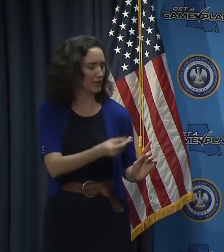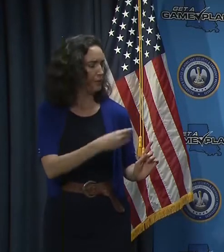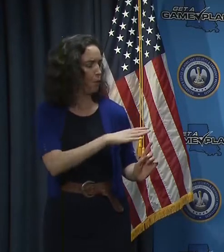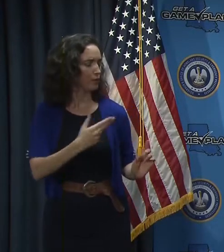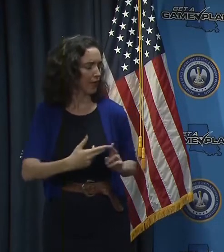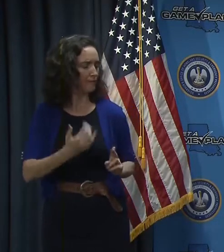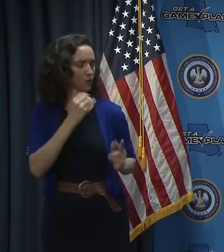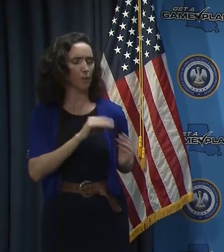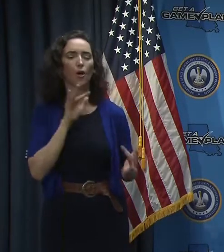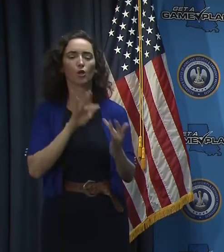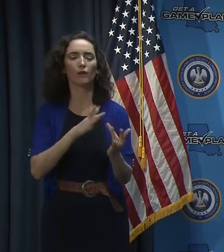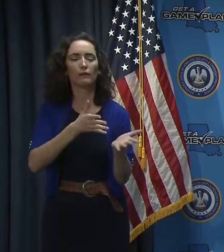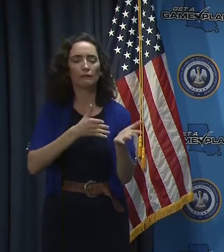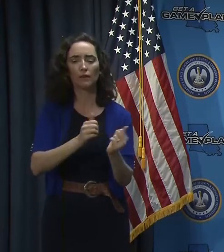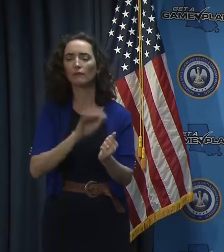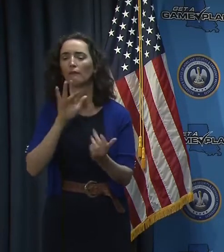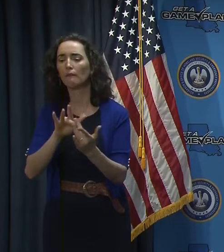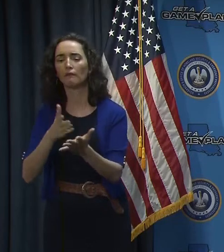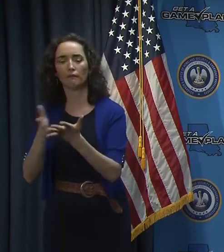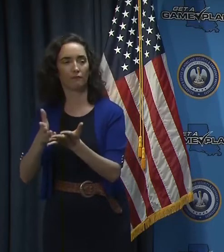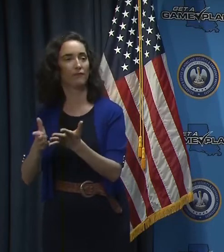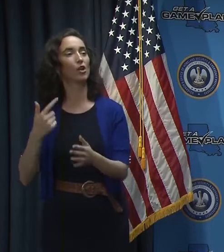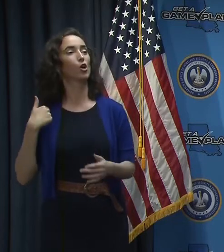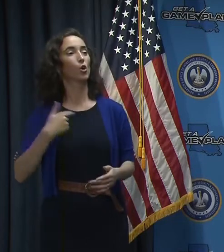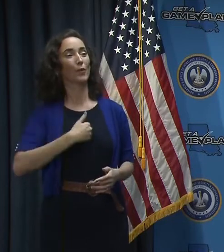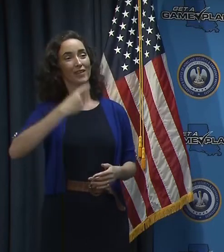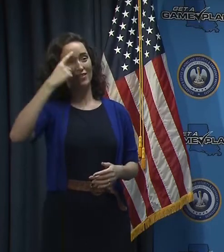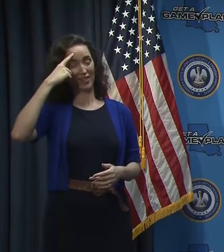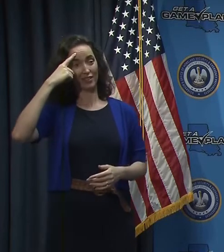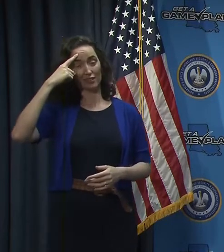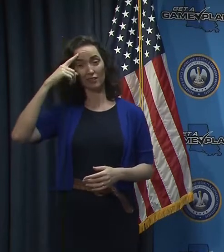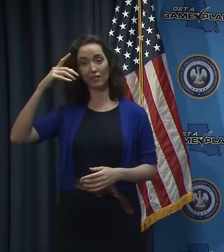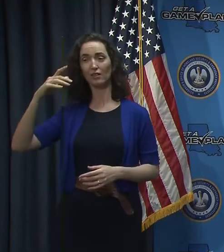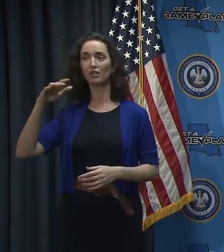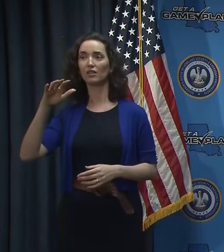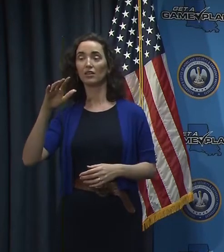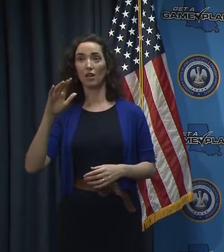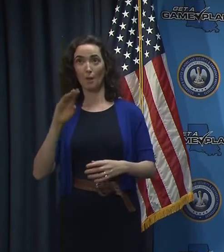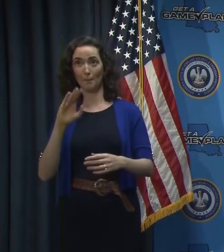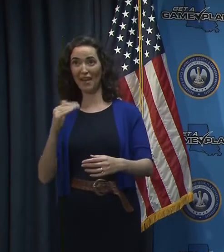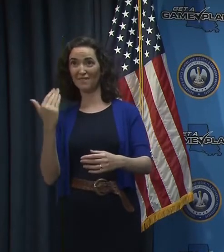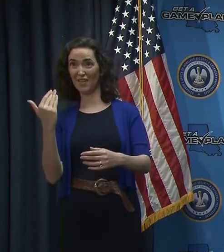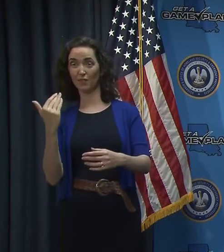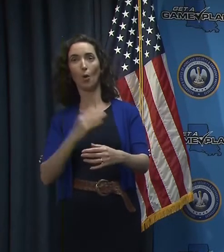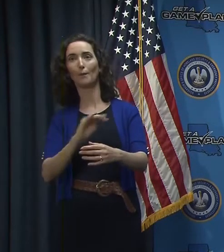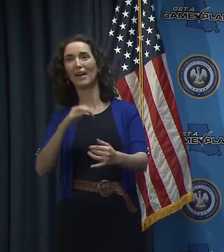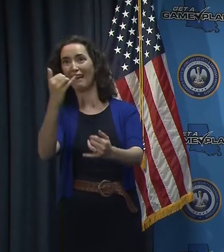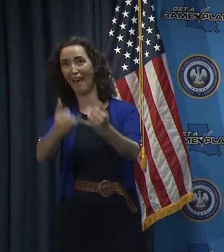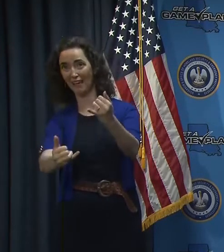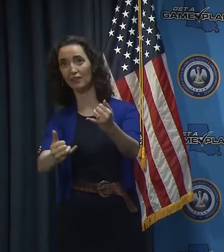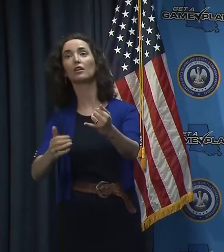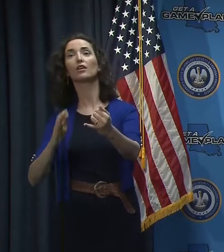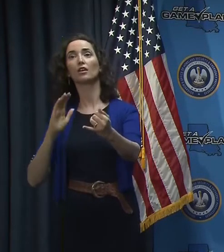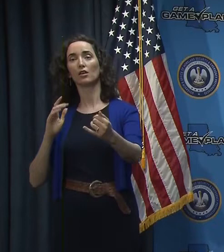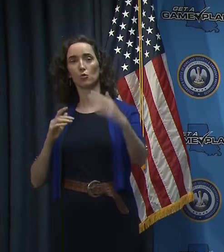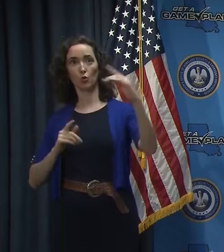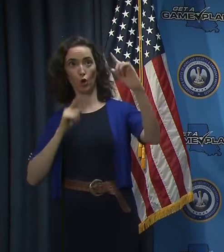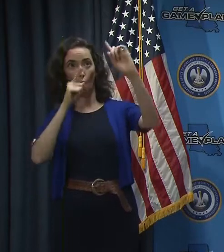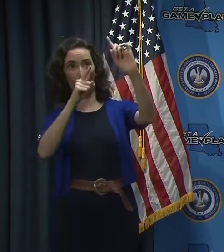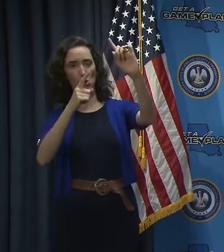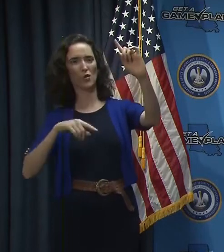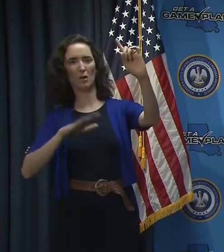again, probably 25%, 30% of the way down the road to where we'd want to be by the end of May in that period of